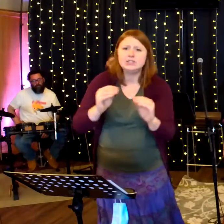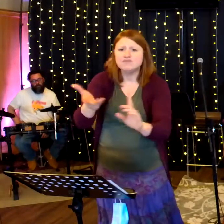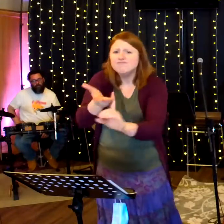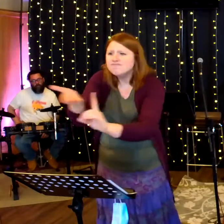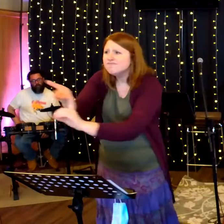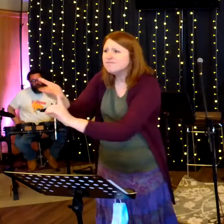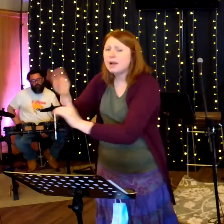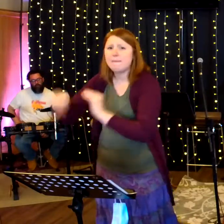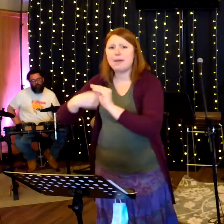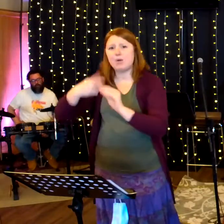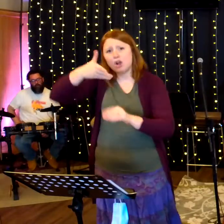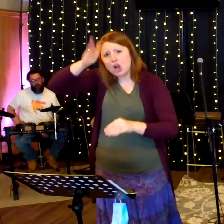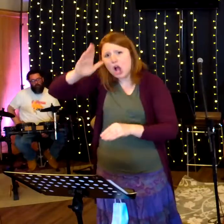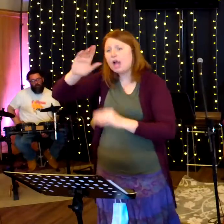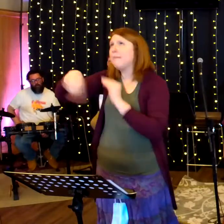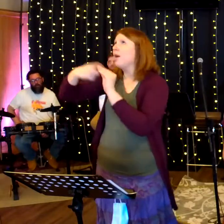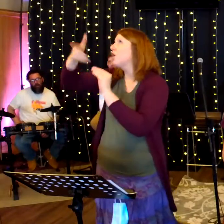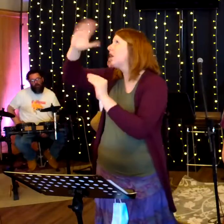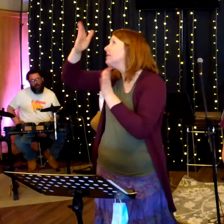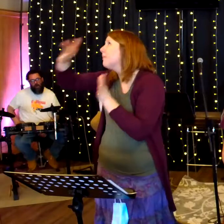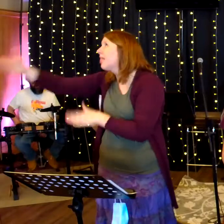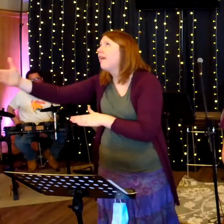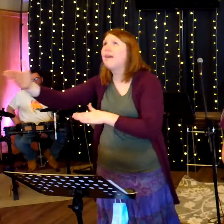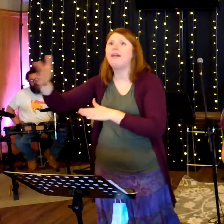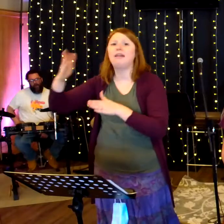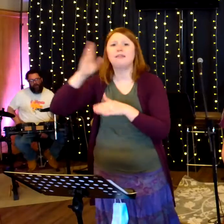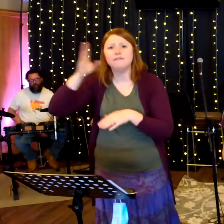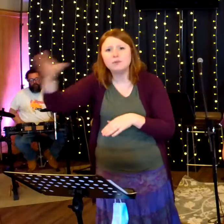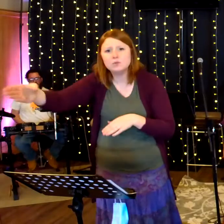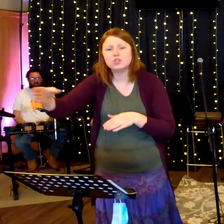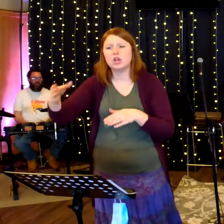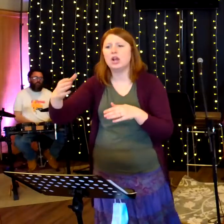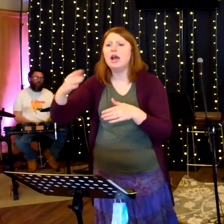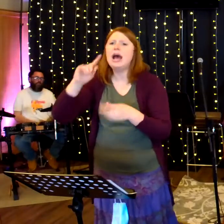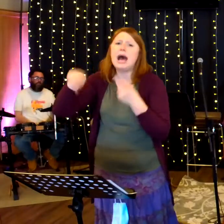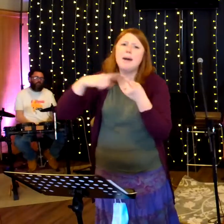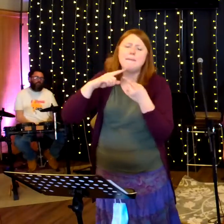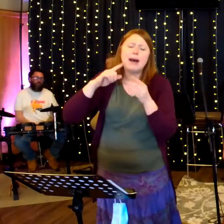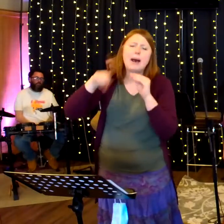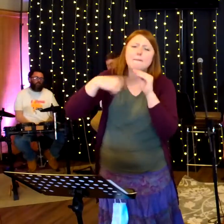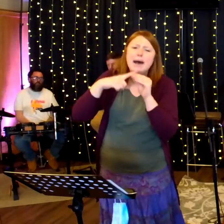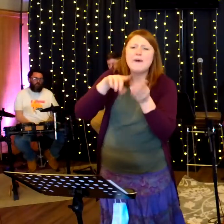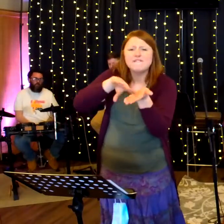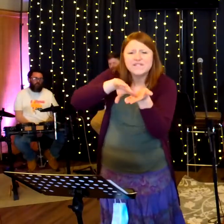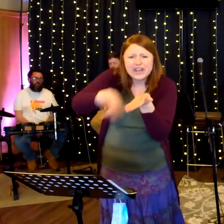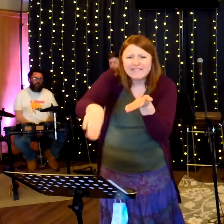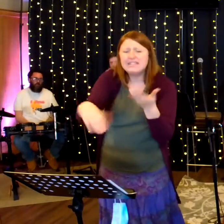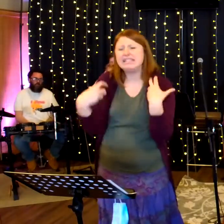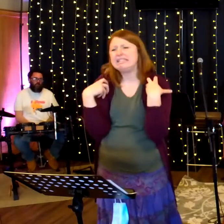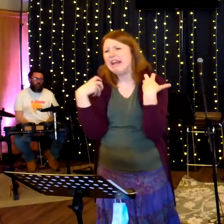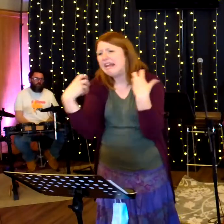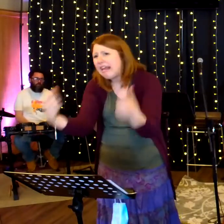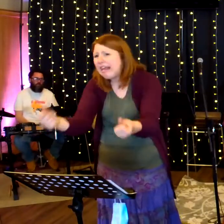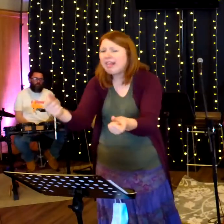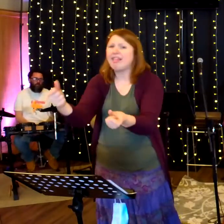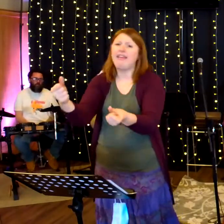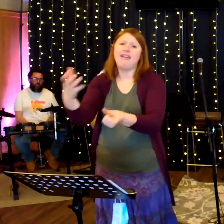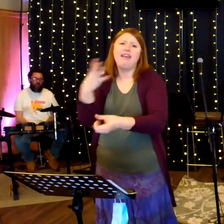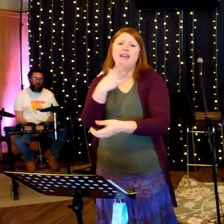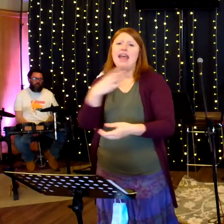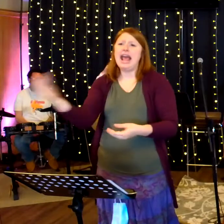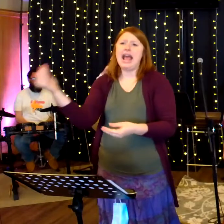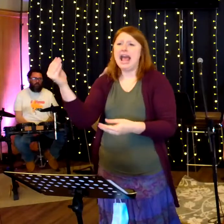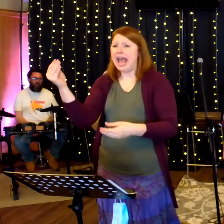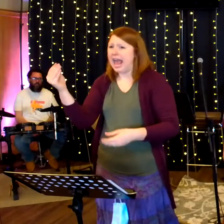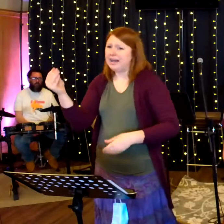his Father's will, and about the things to come, about reconciliation, restoration, and resurrection. The